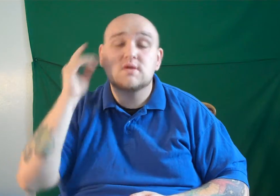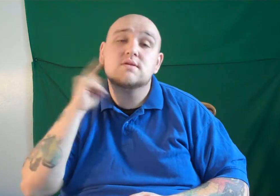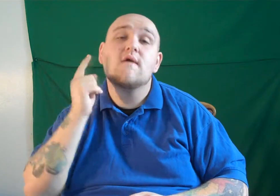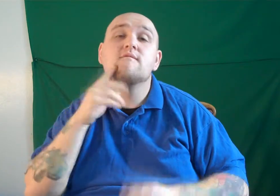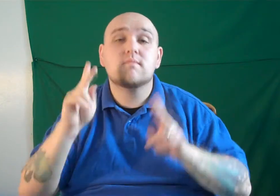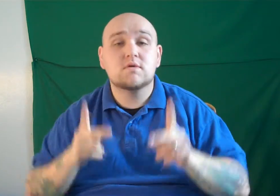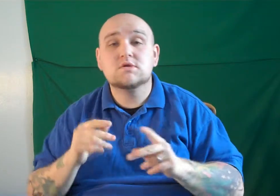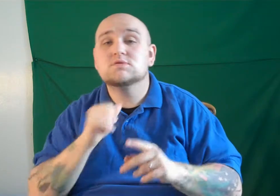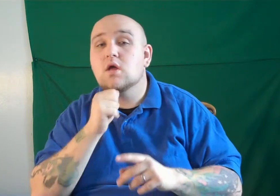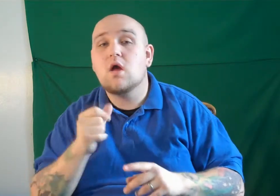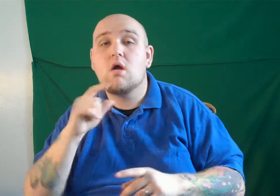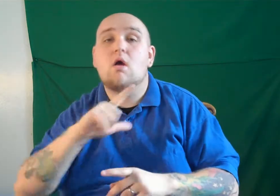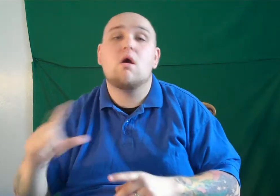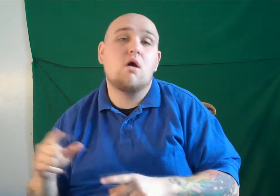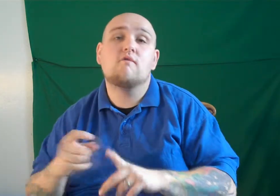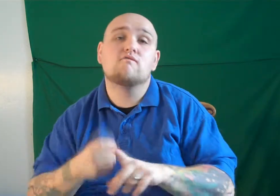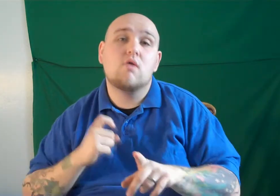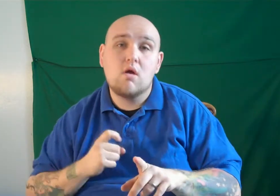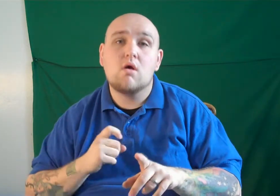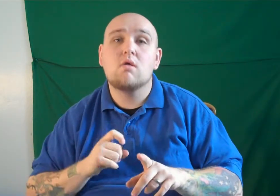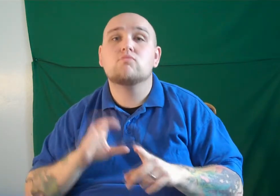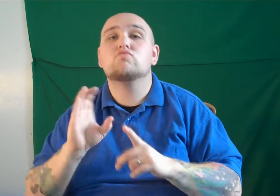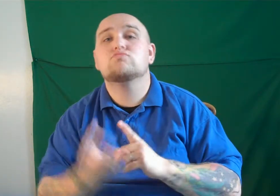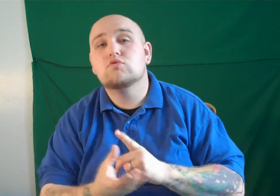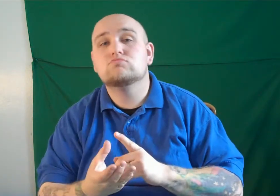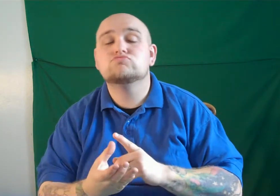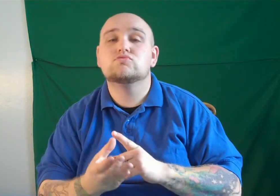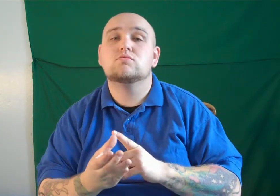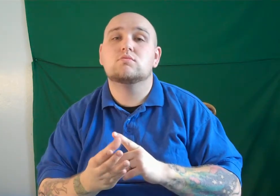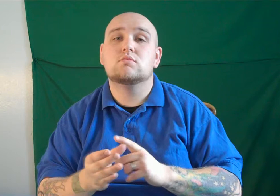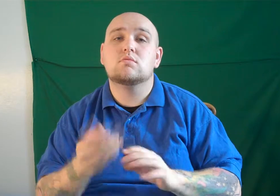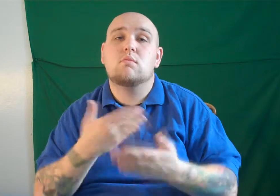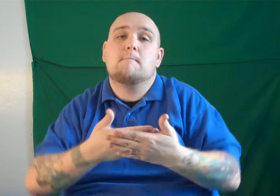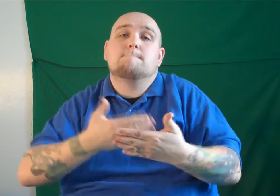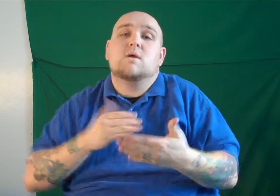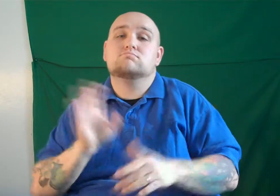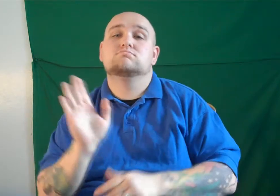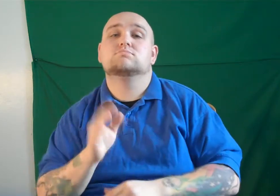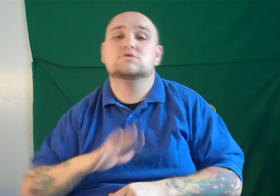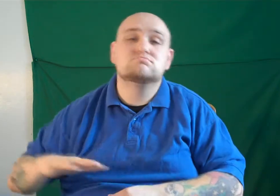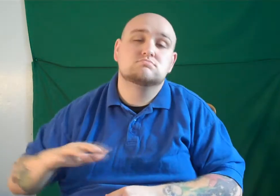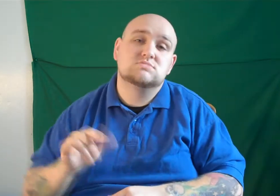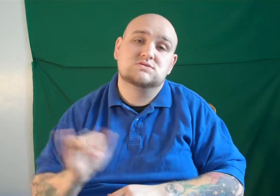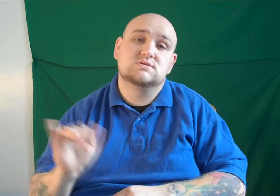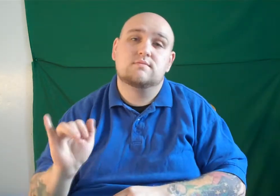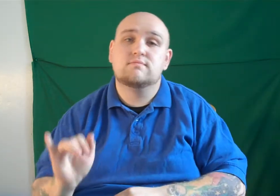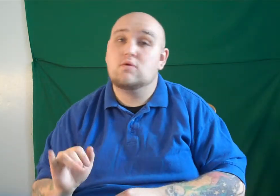not all from the same cultural background. They are not all from the same ethnic background, nor are your hearing